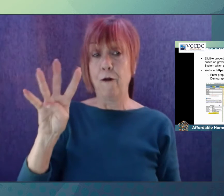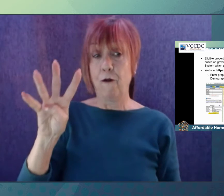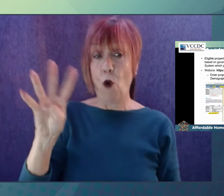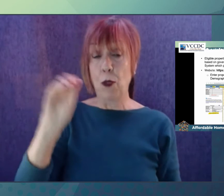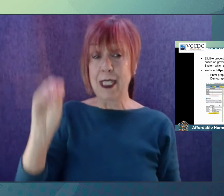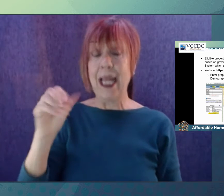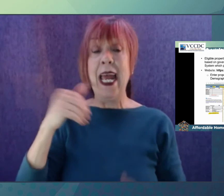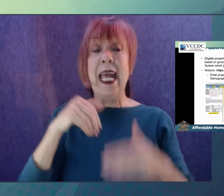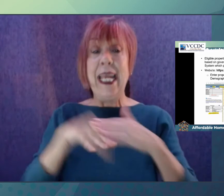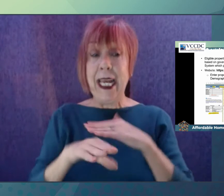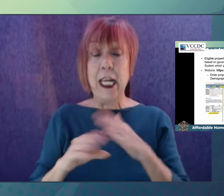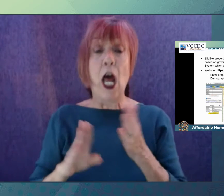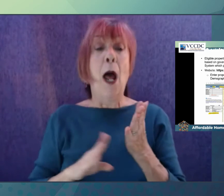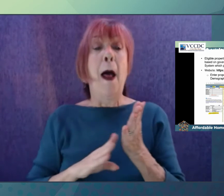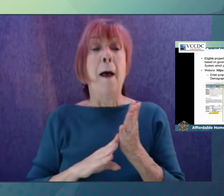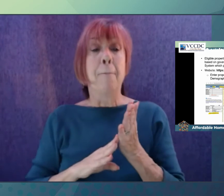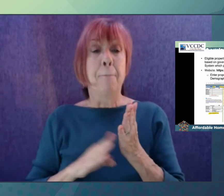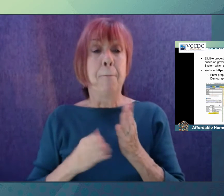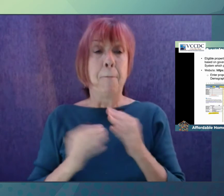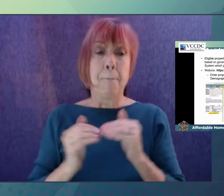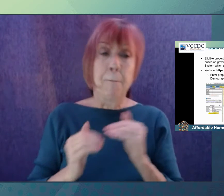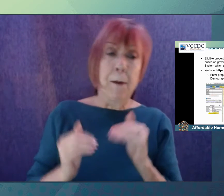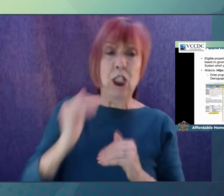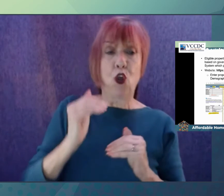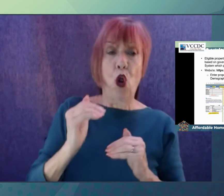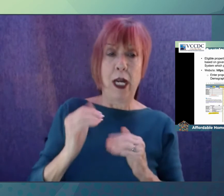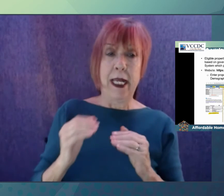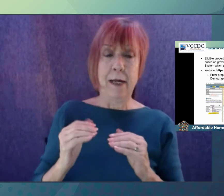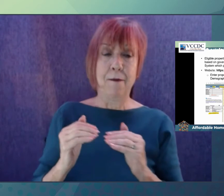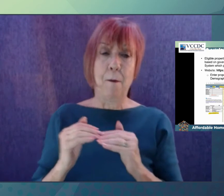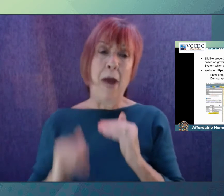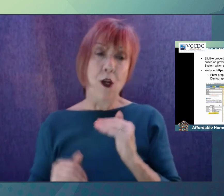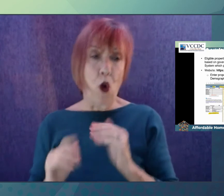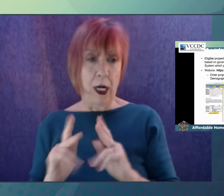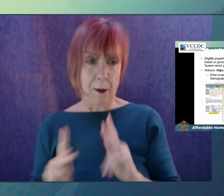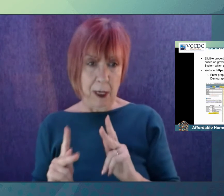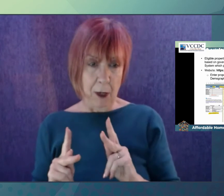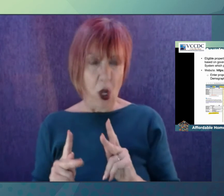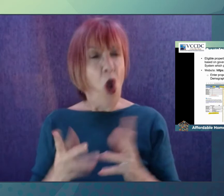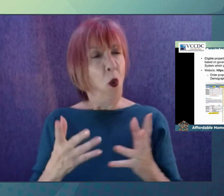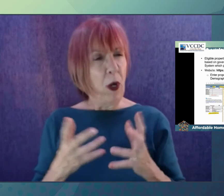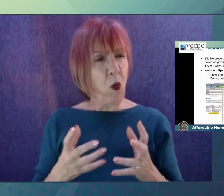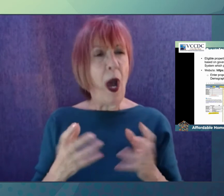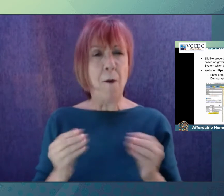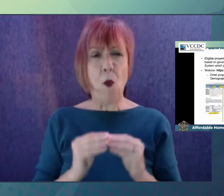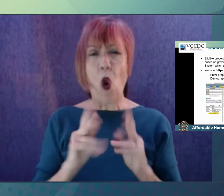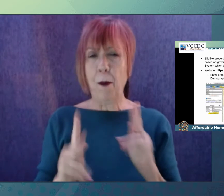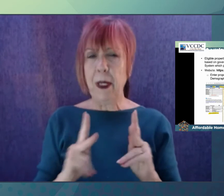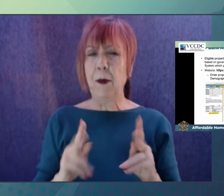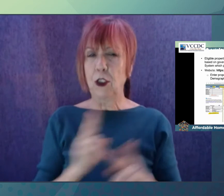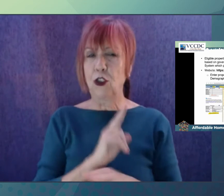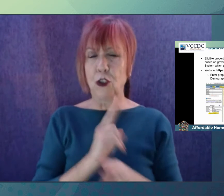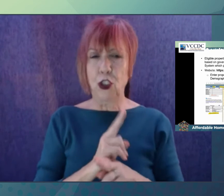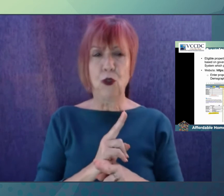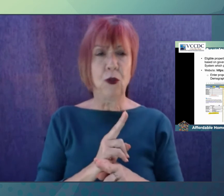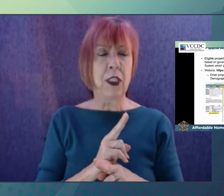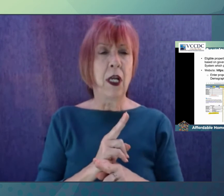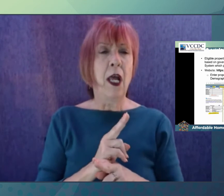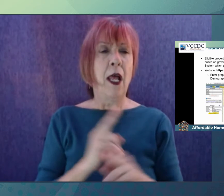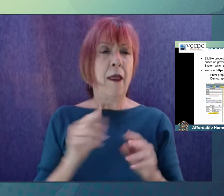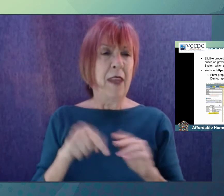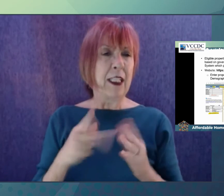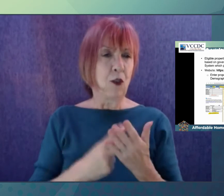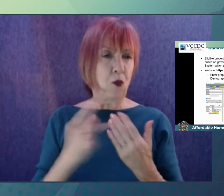majority minority. We did this so that it expands it to a lot more opportunities for people to use this program, not just certain LMI tracks, but the